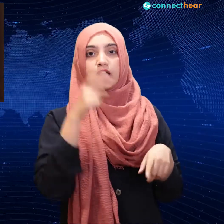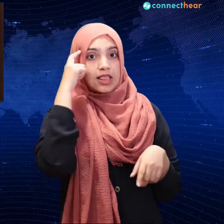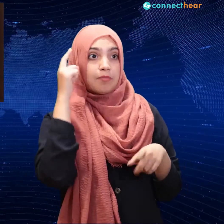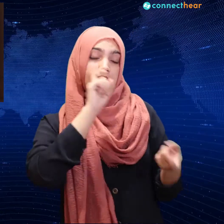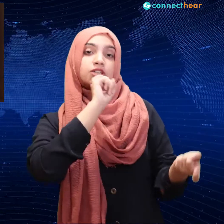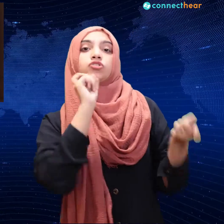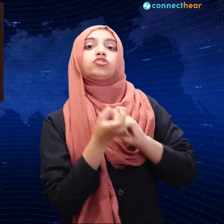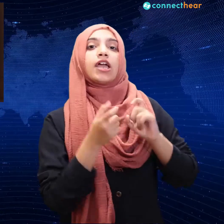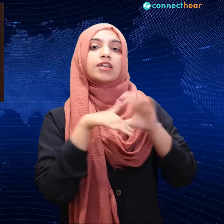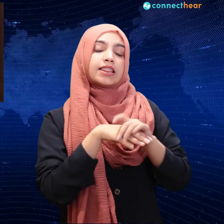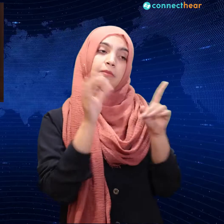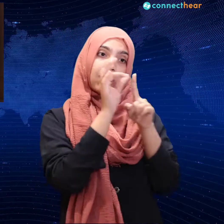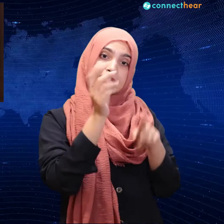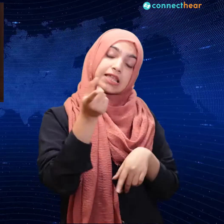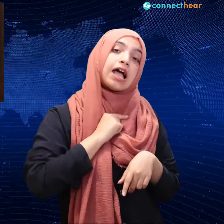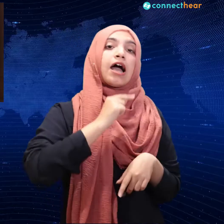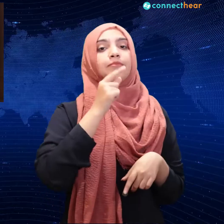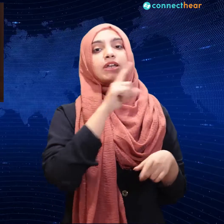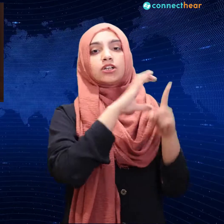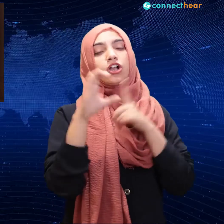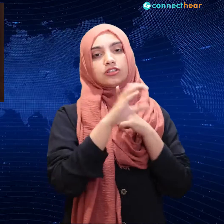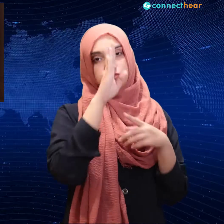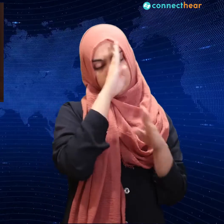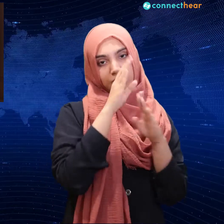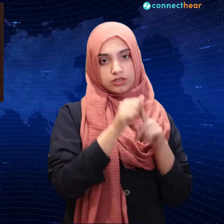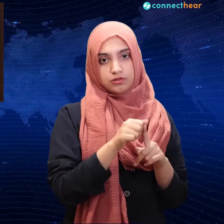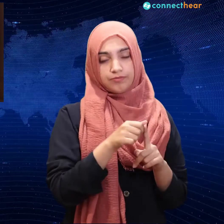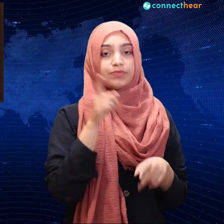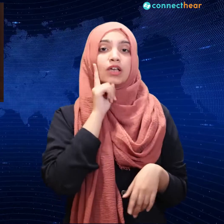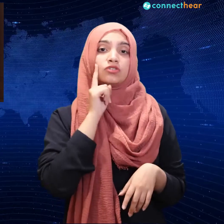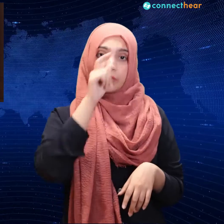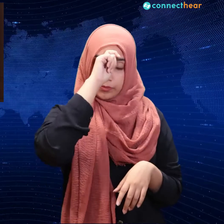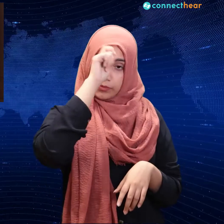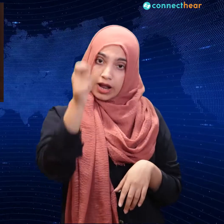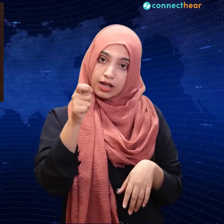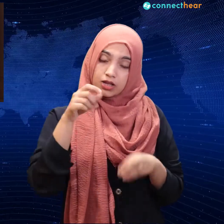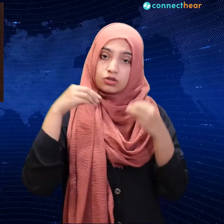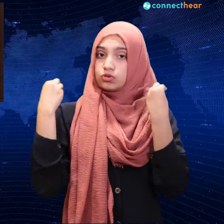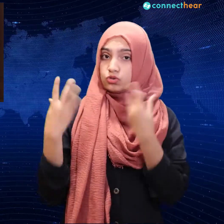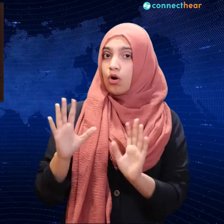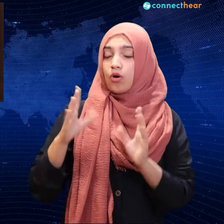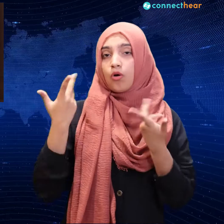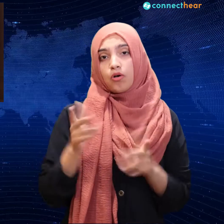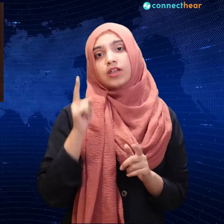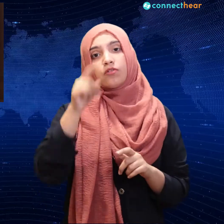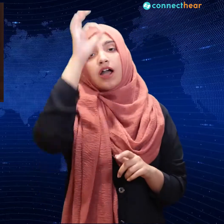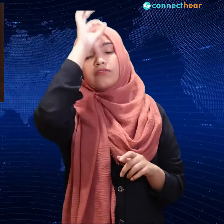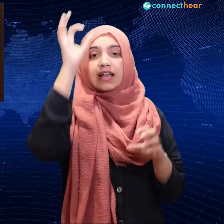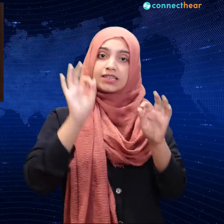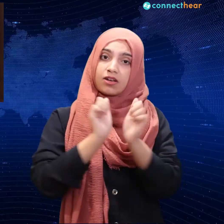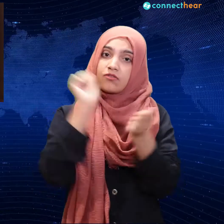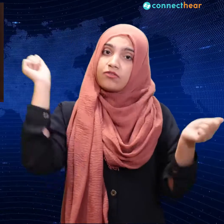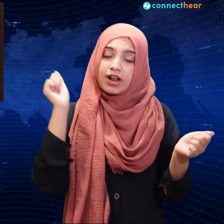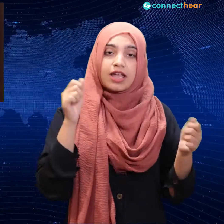issue behind it, because when the British left, it was freedom for Afghanistan. When the Soviets left, it was freedom.